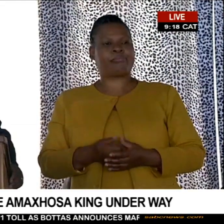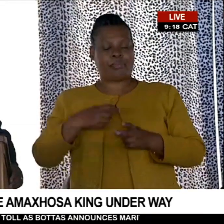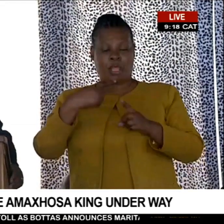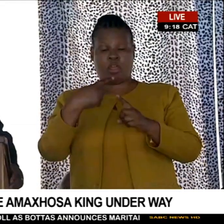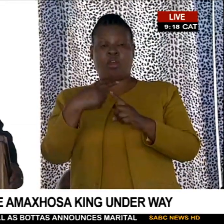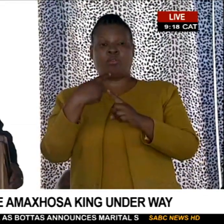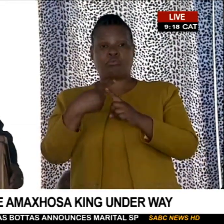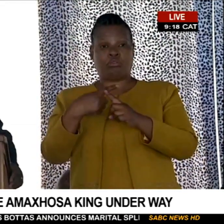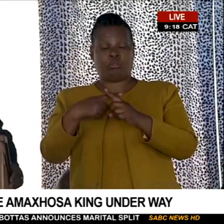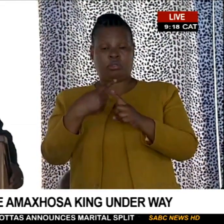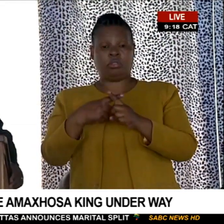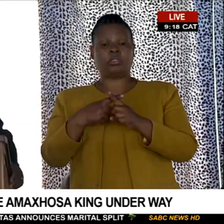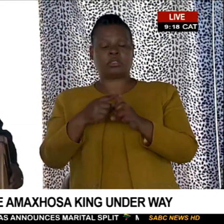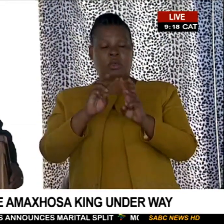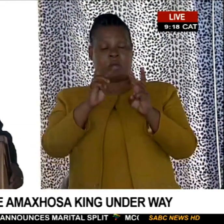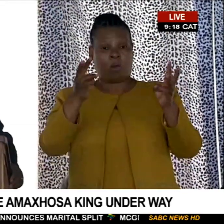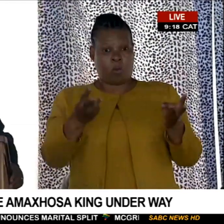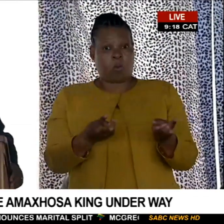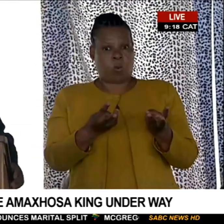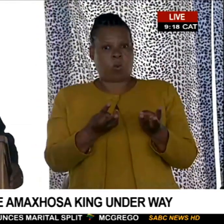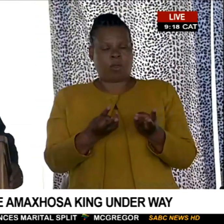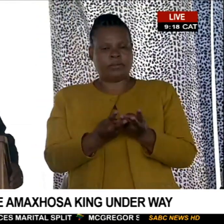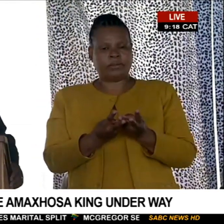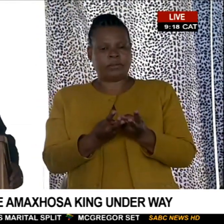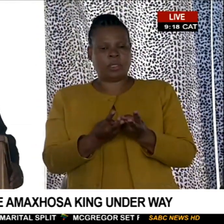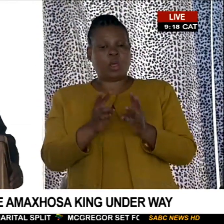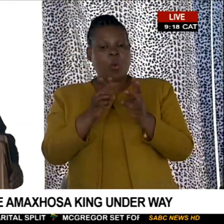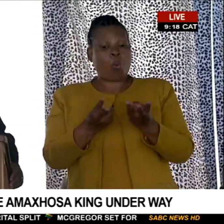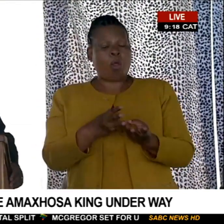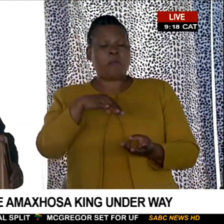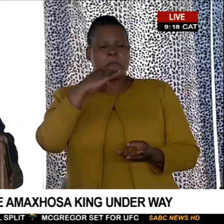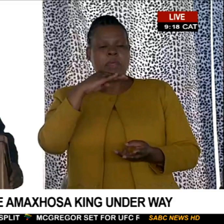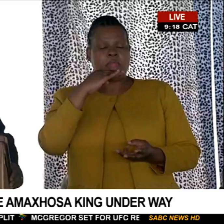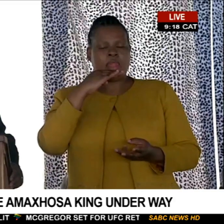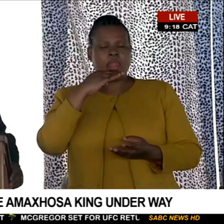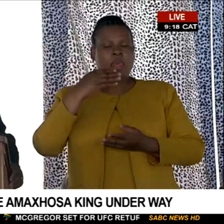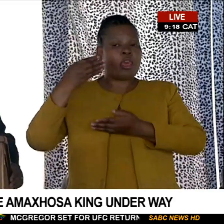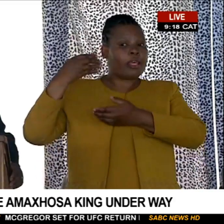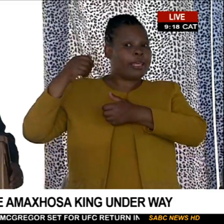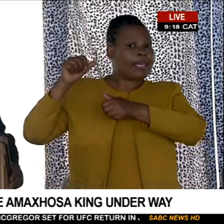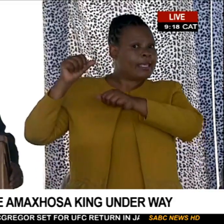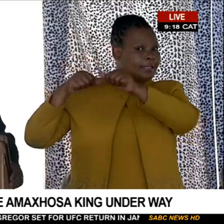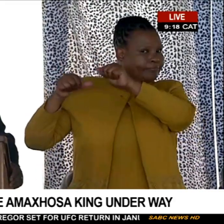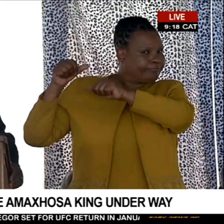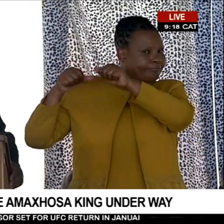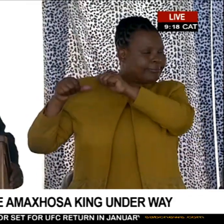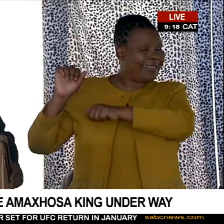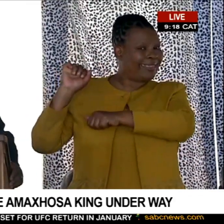which has a longer history centuries before kufike abamhlophe.